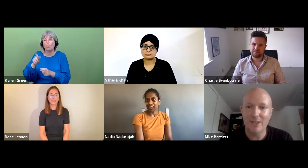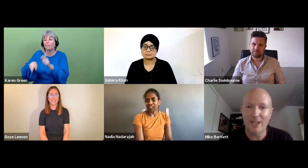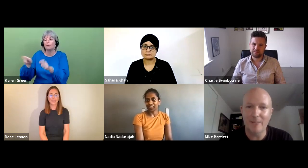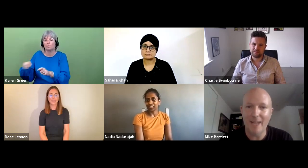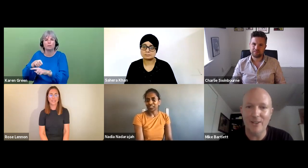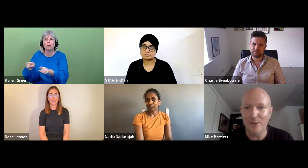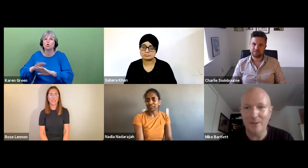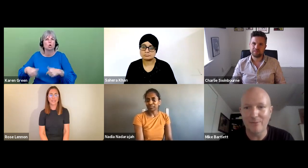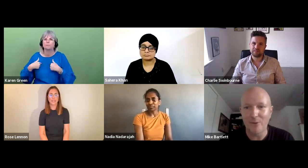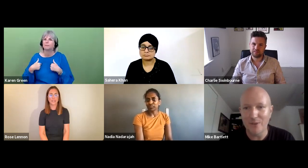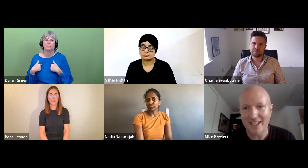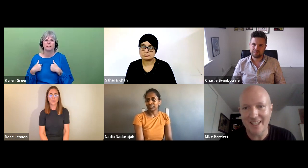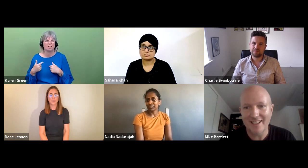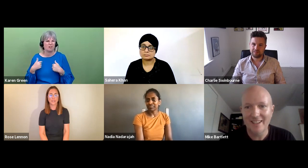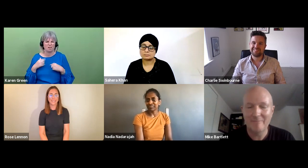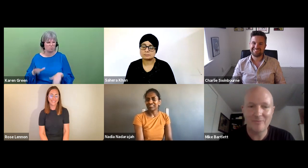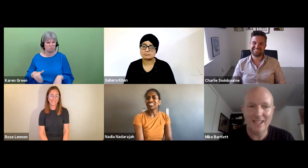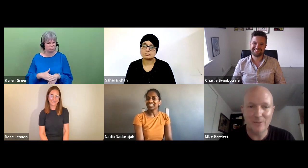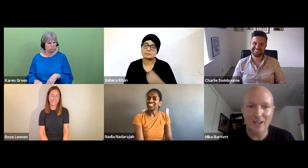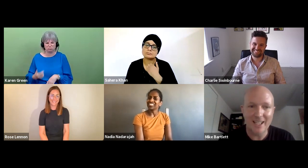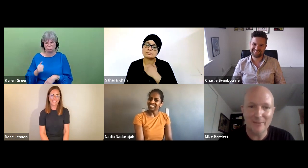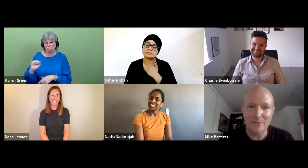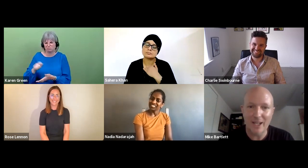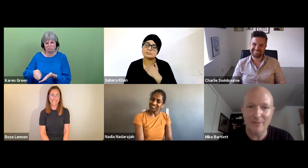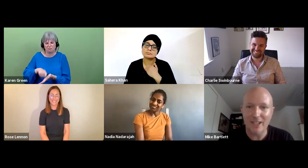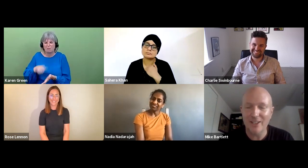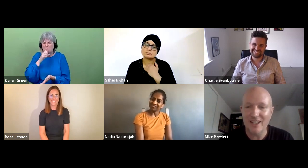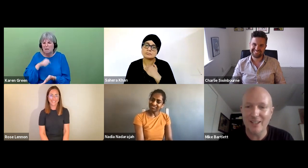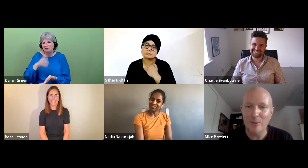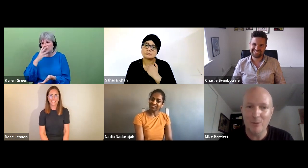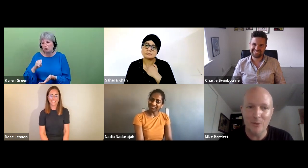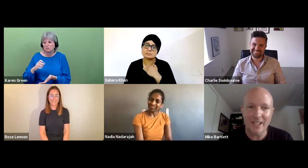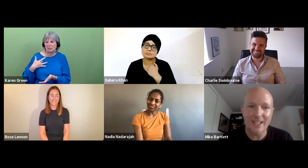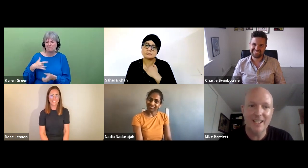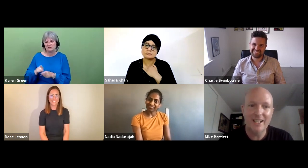are men who are 40 and live where I live and whatever. I couldn't think of anything more boring.